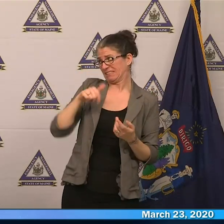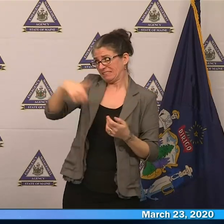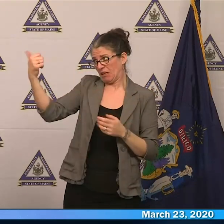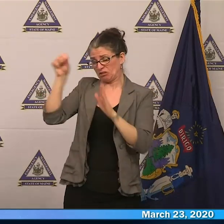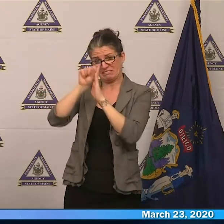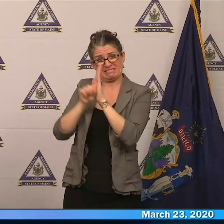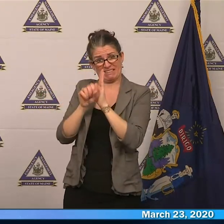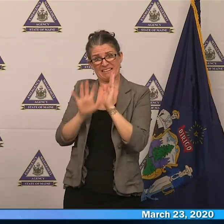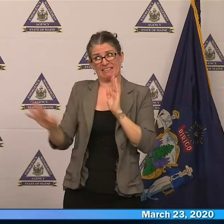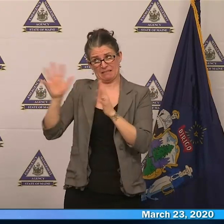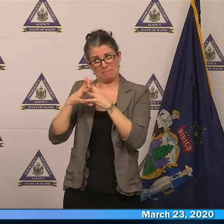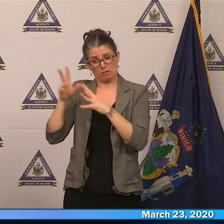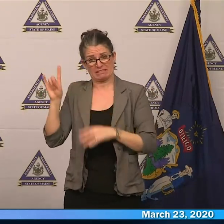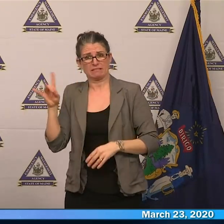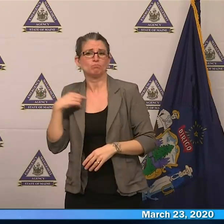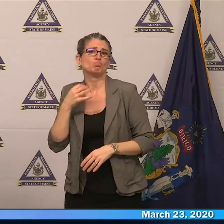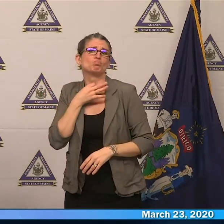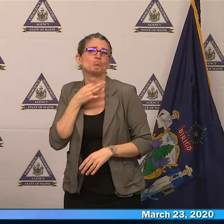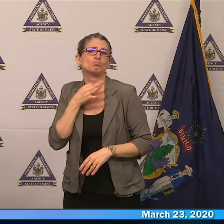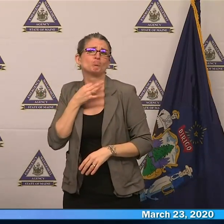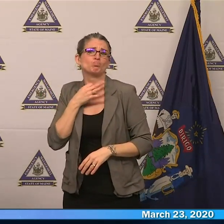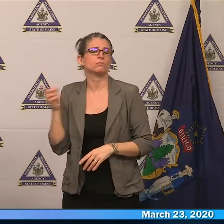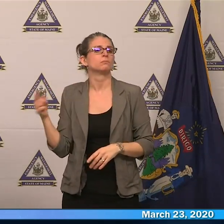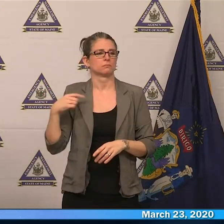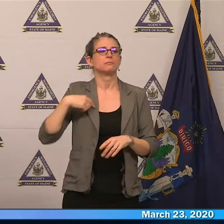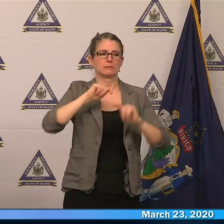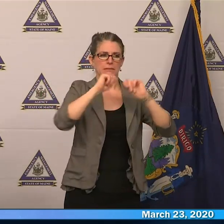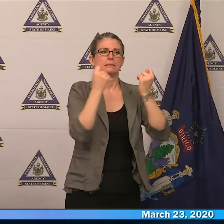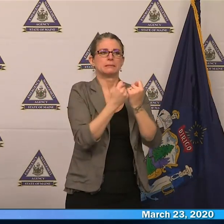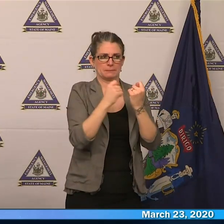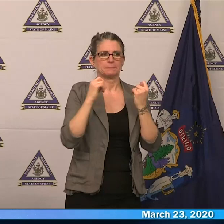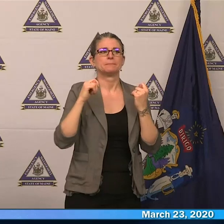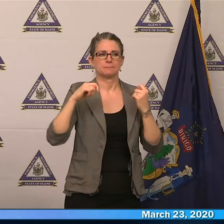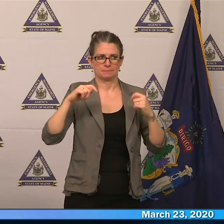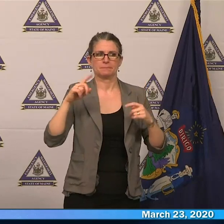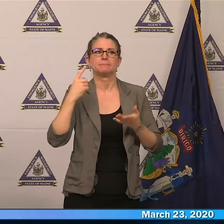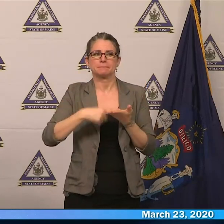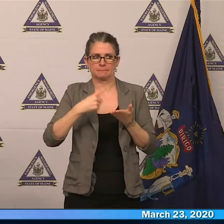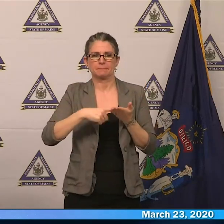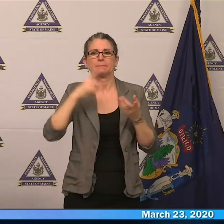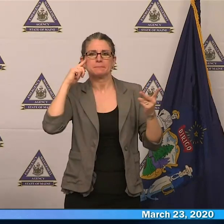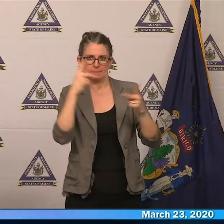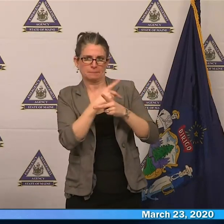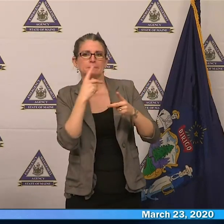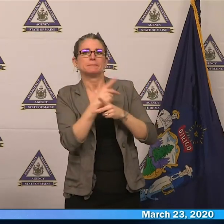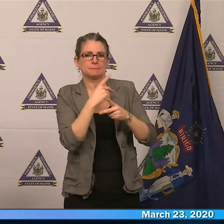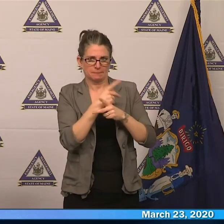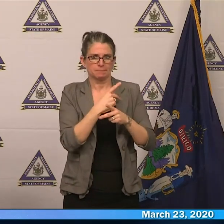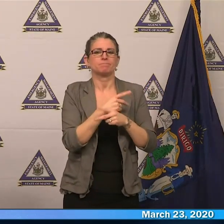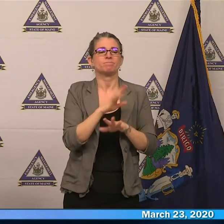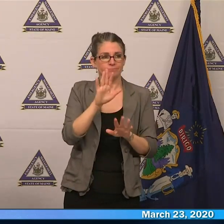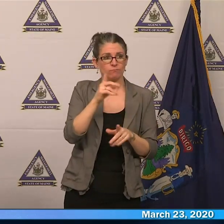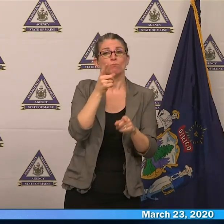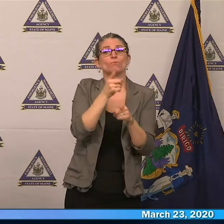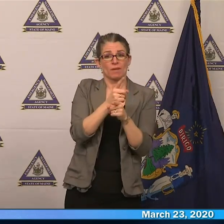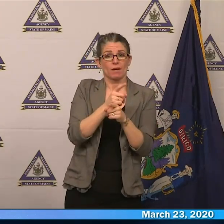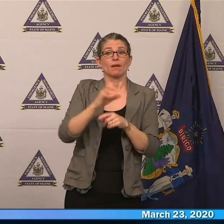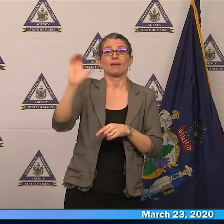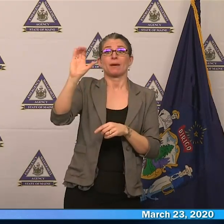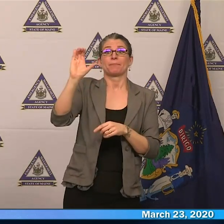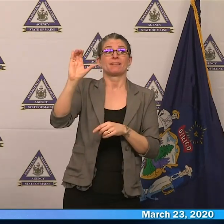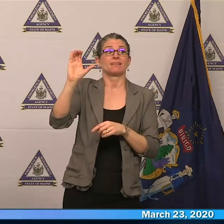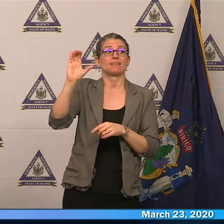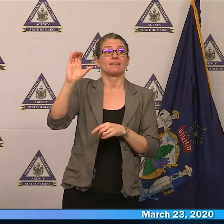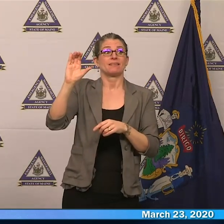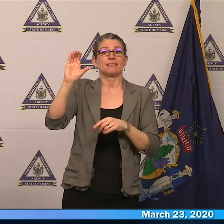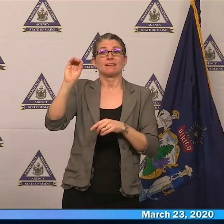our team has been thinking a lot about. Even within Cumberland County, the population density there within